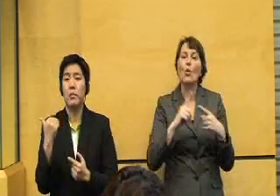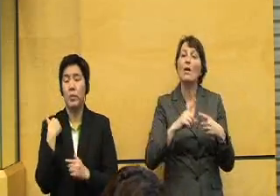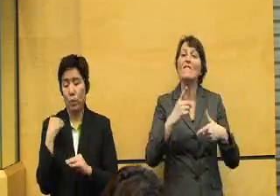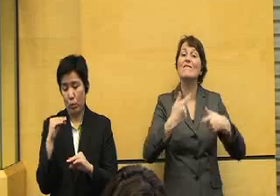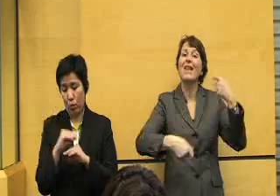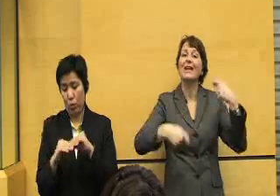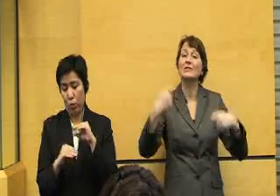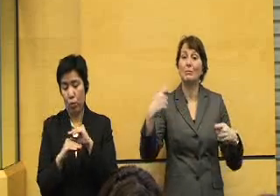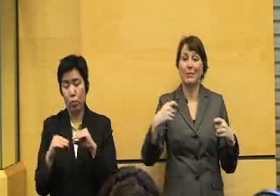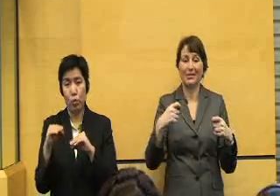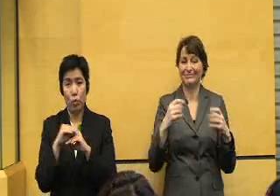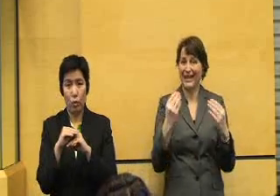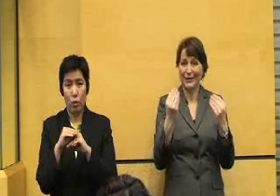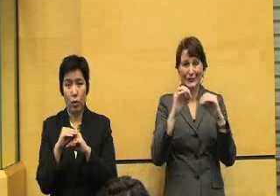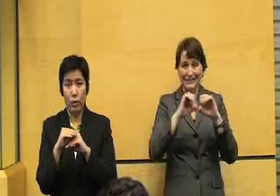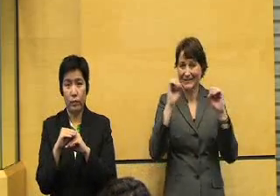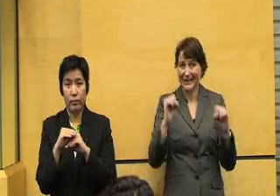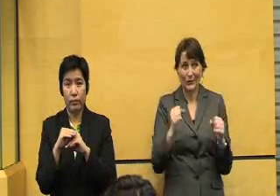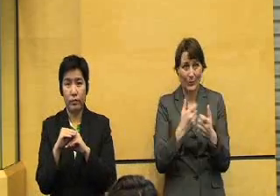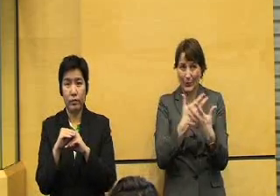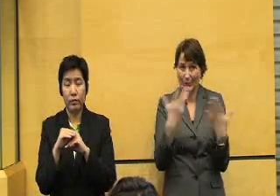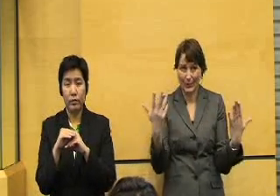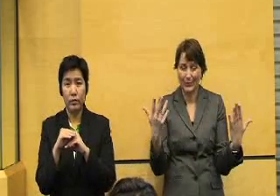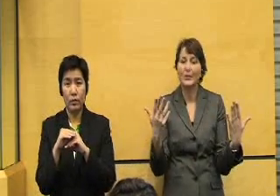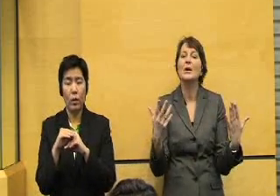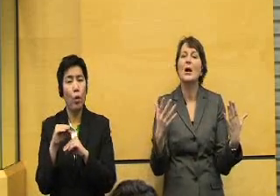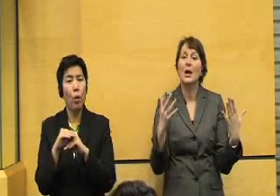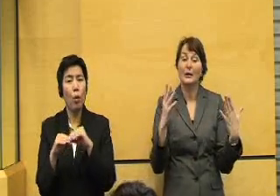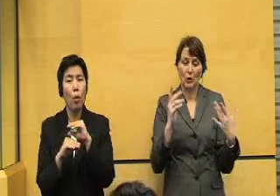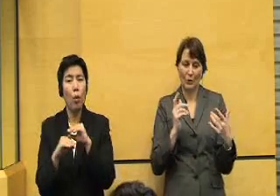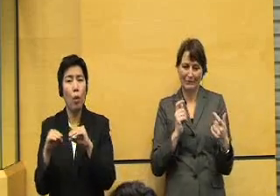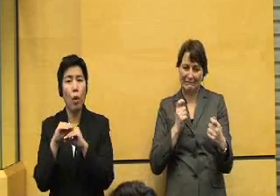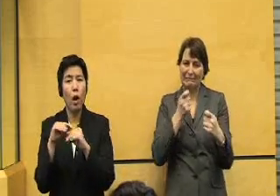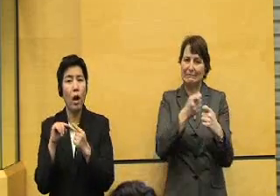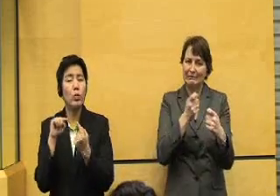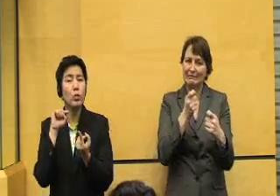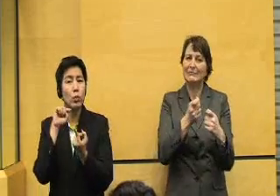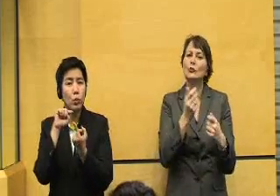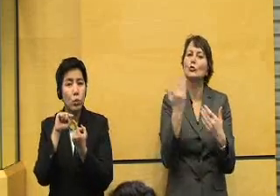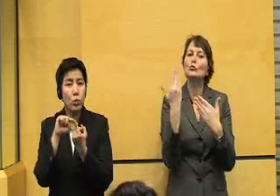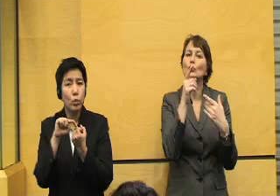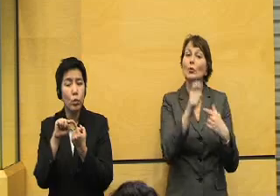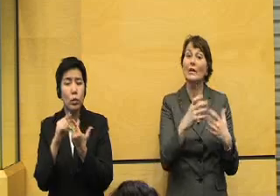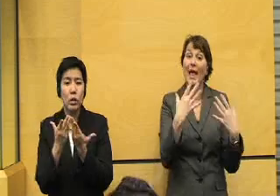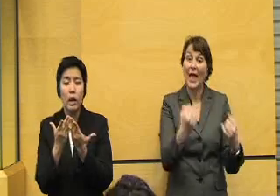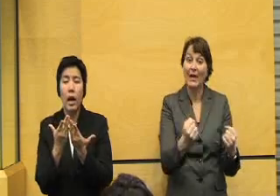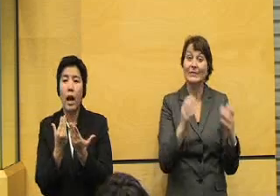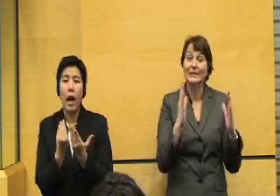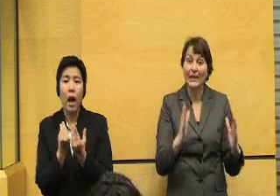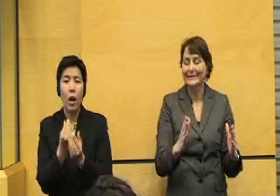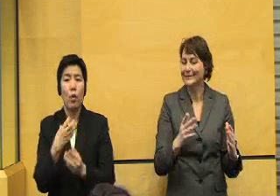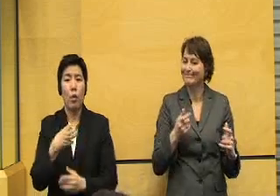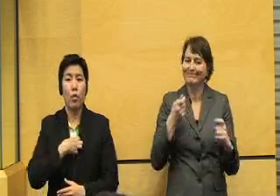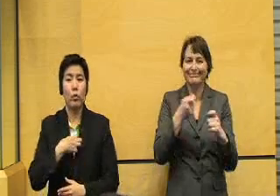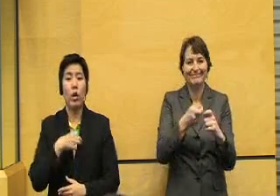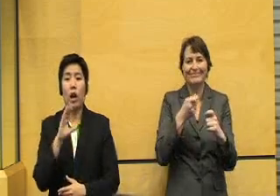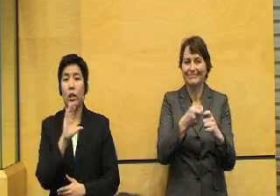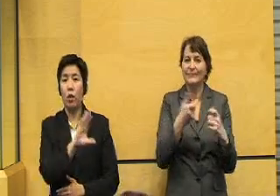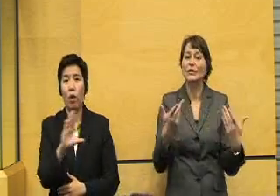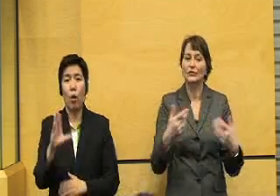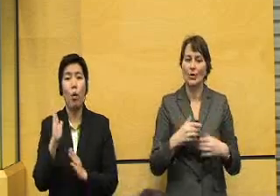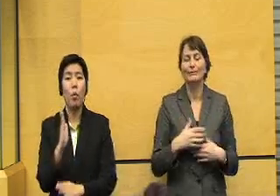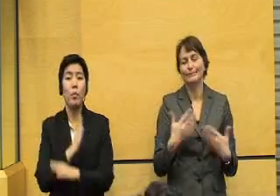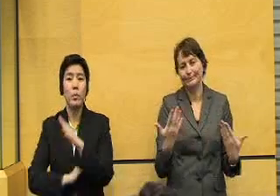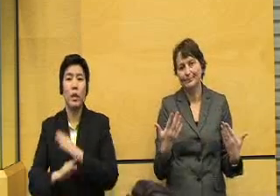education system that tailor to specific needs of children with disability. This is why the